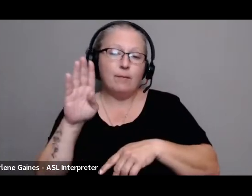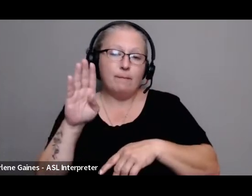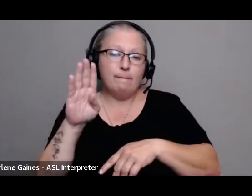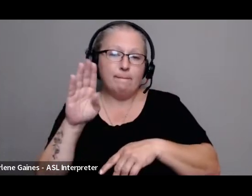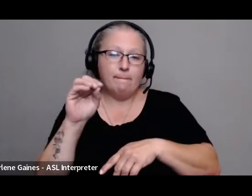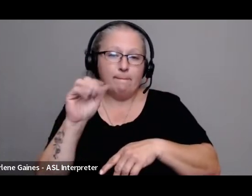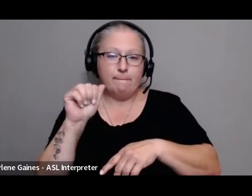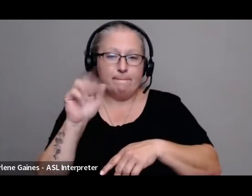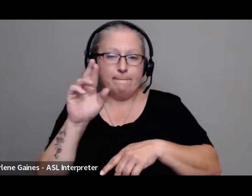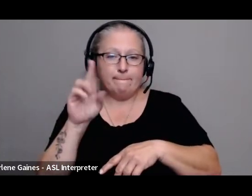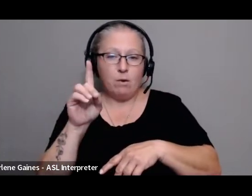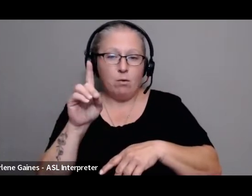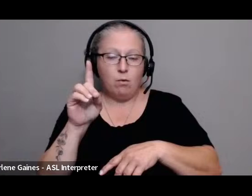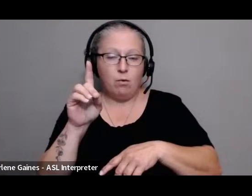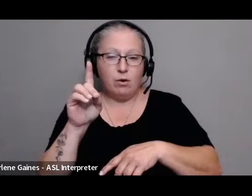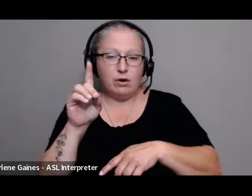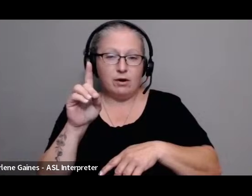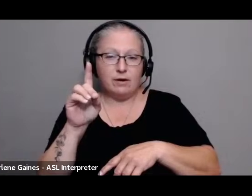at board,